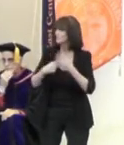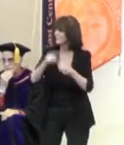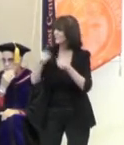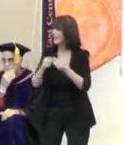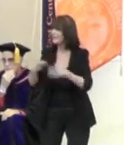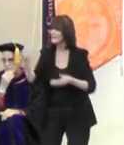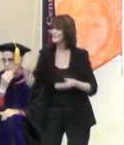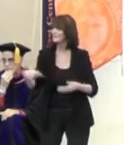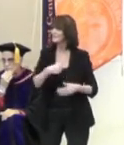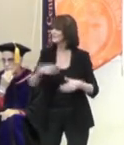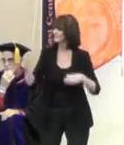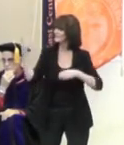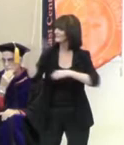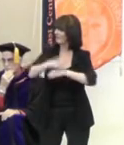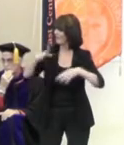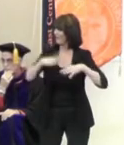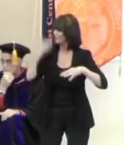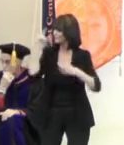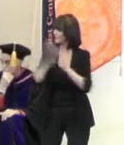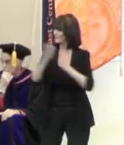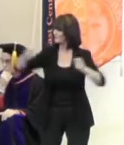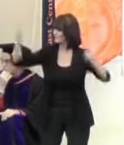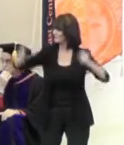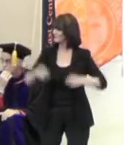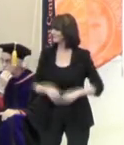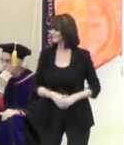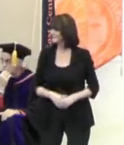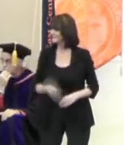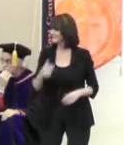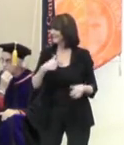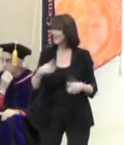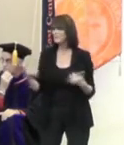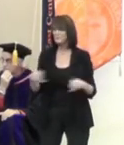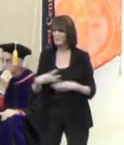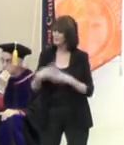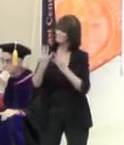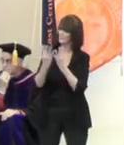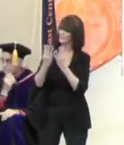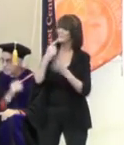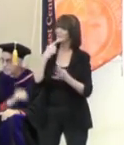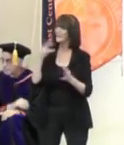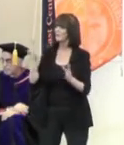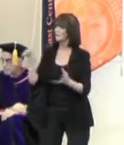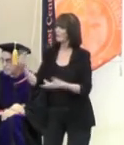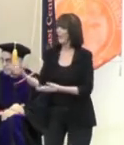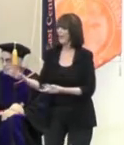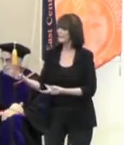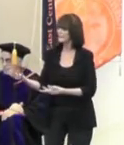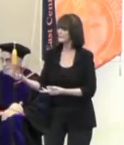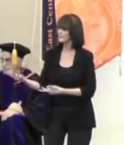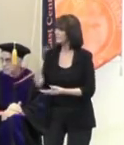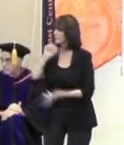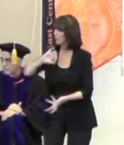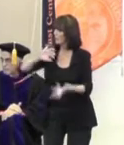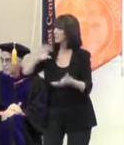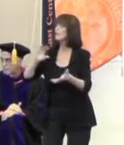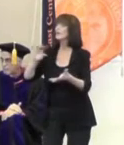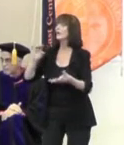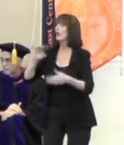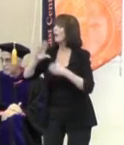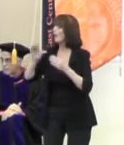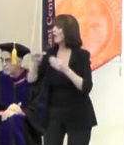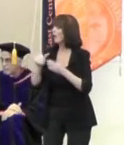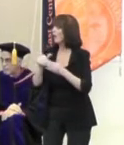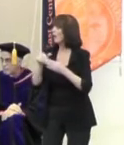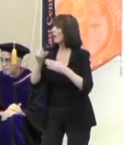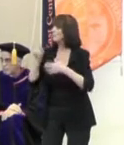us a day off to celebrate. And I was playing bridge and I said, oh, no, wait a minute. Don't mess up. Everybody leave your